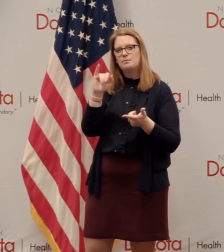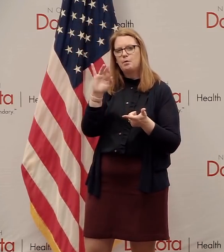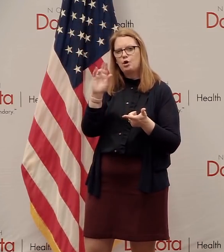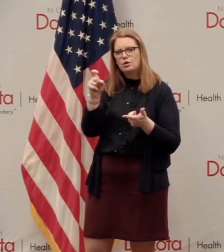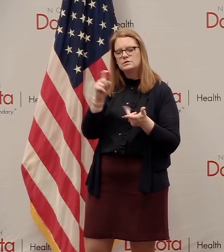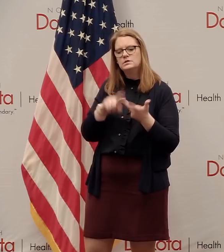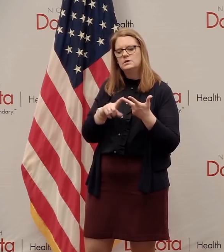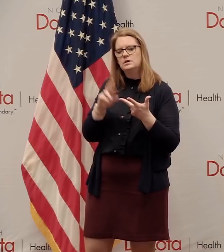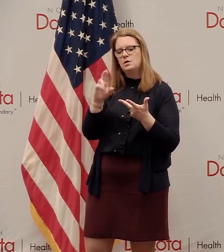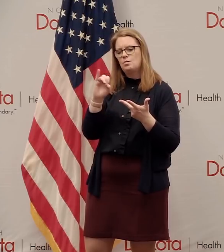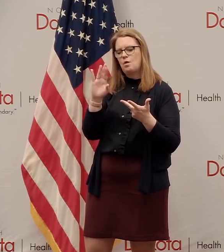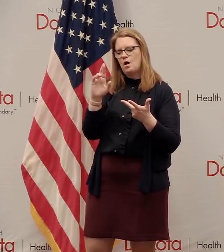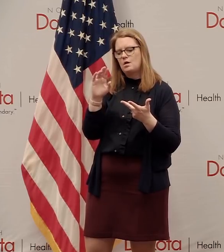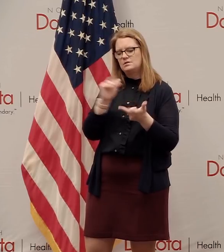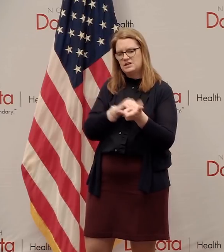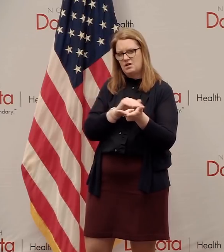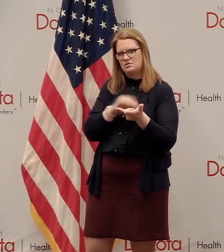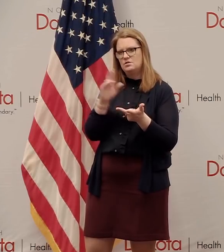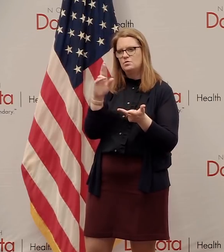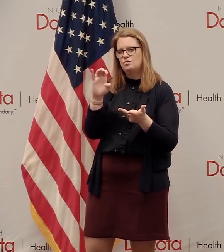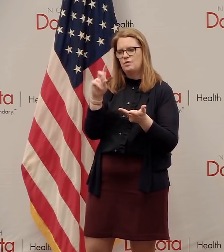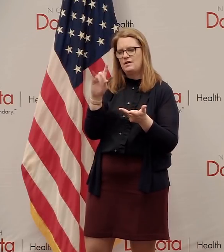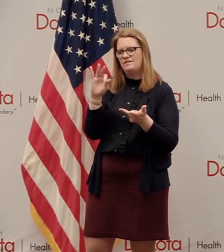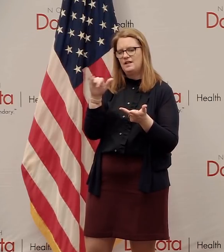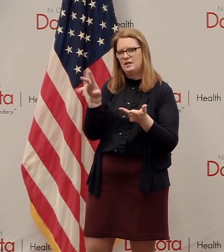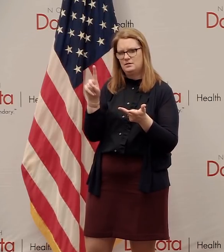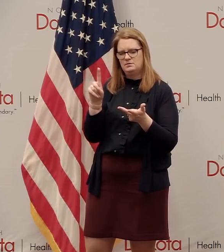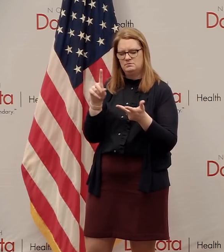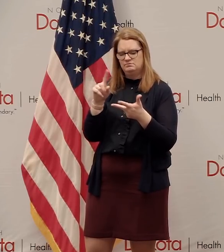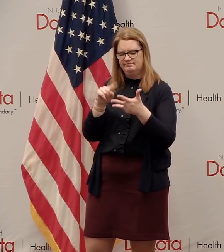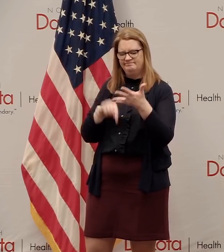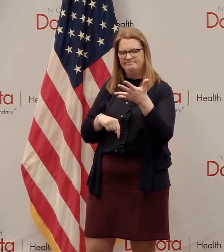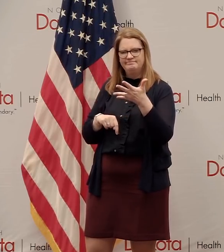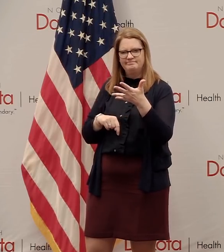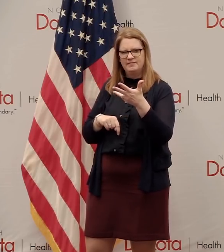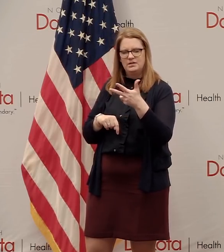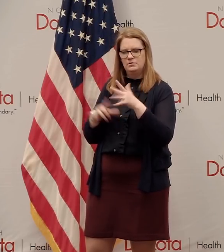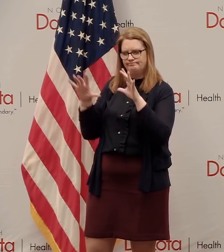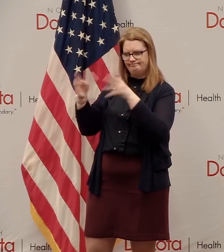Director Robert Redfield, and others that leading the